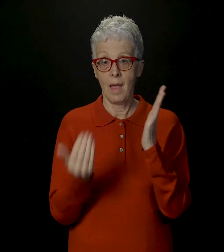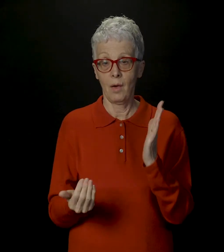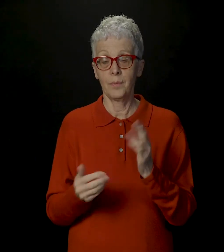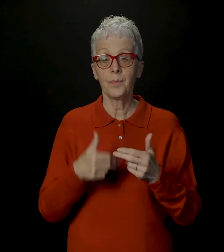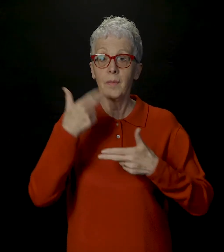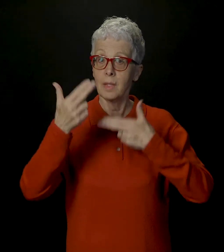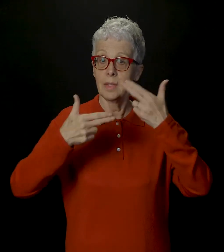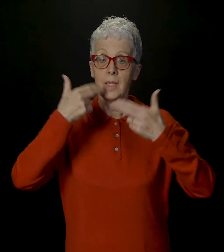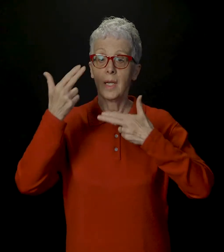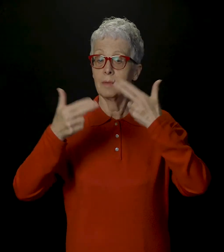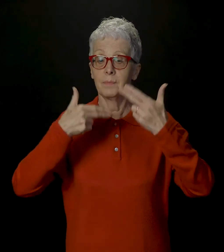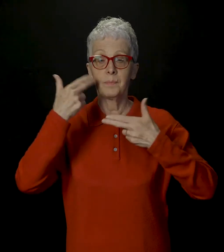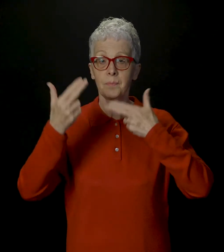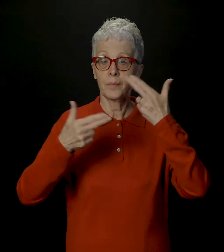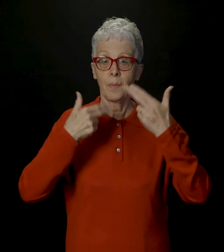Let's sing.